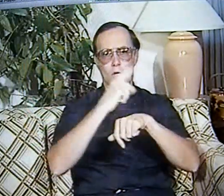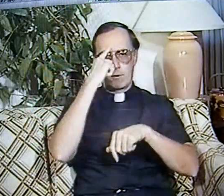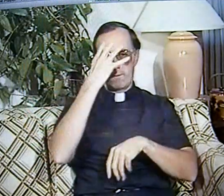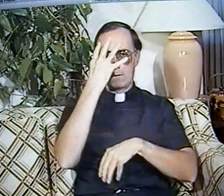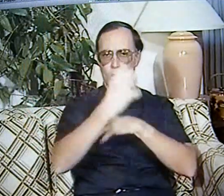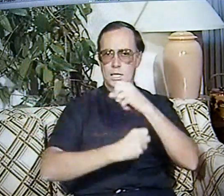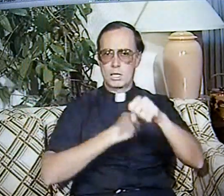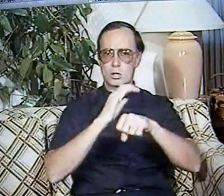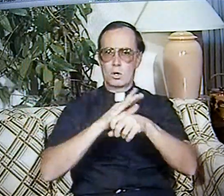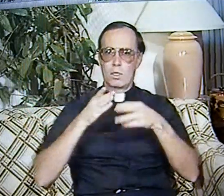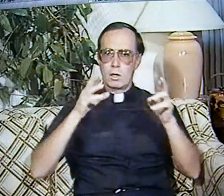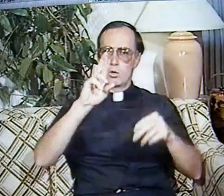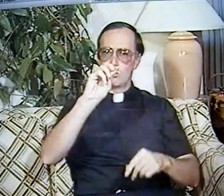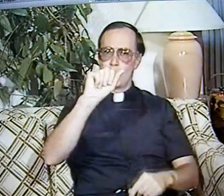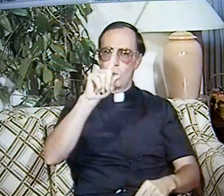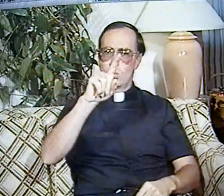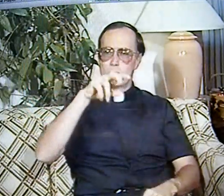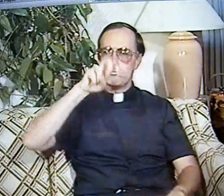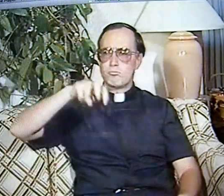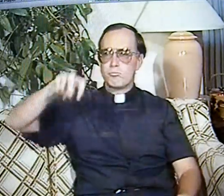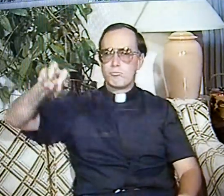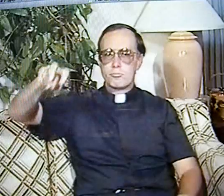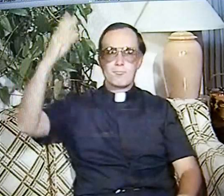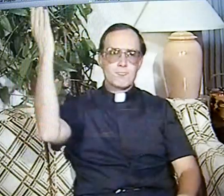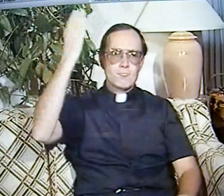for the International Catholic Deaf Association.